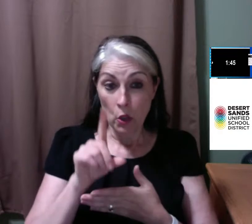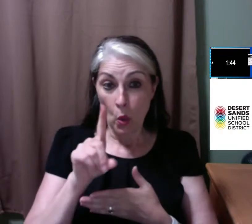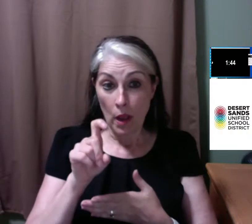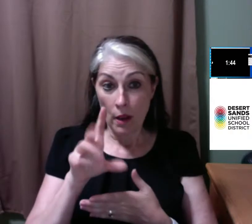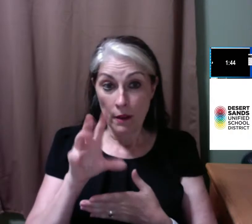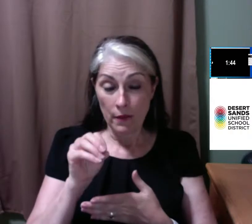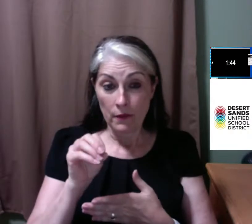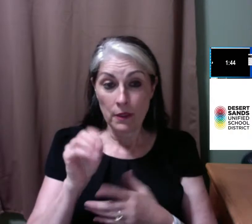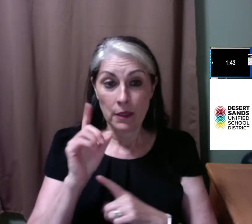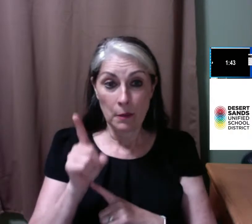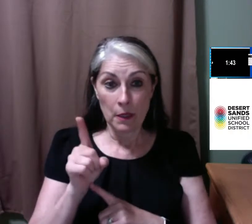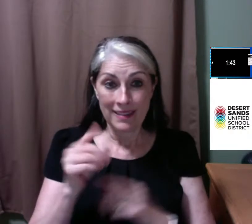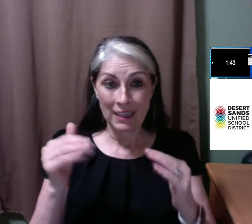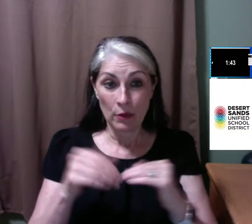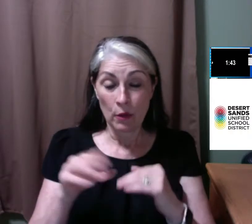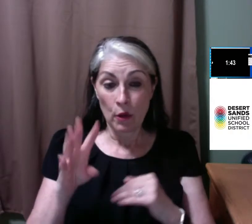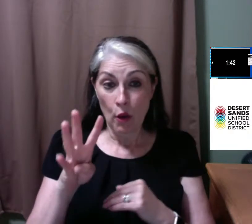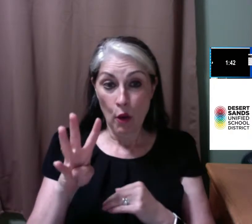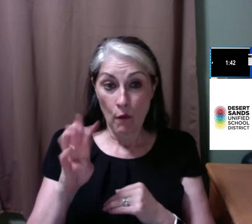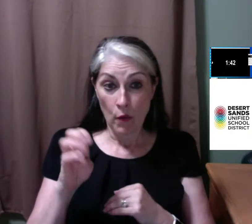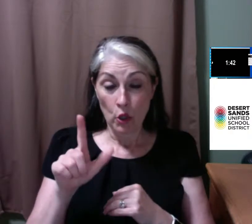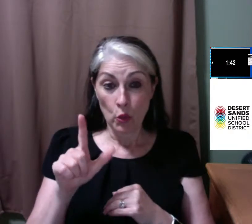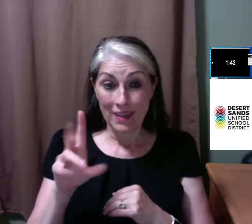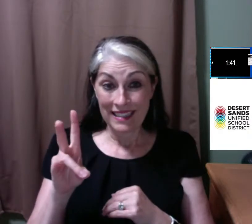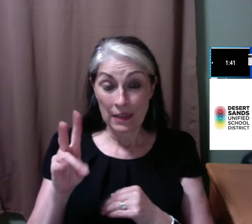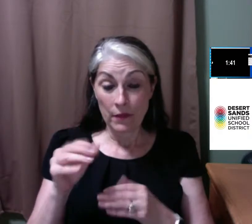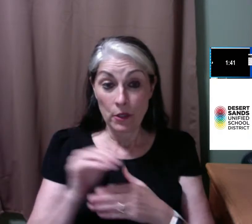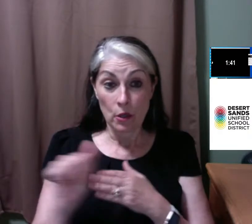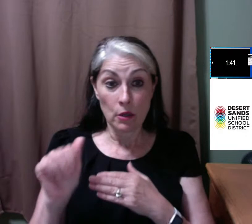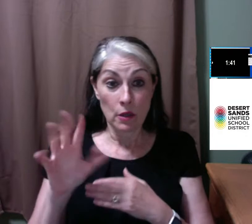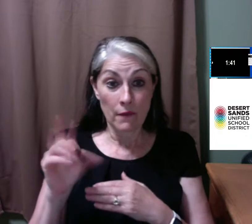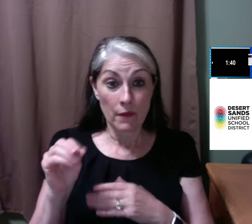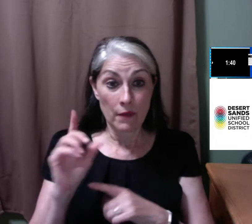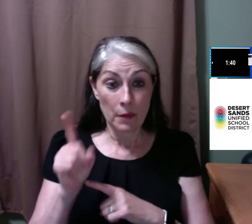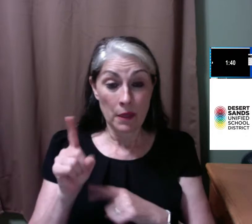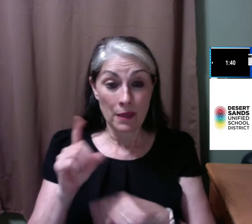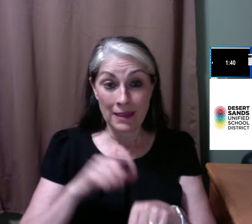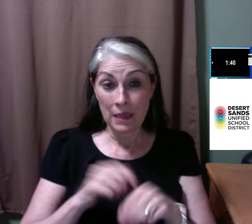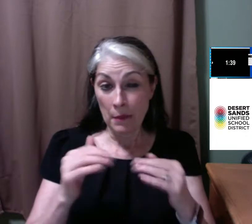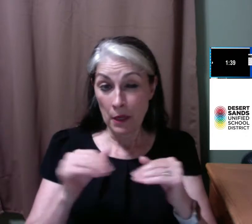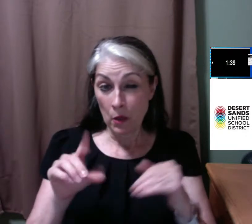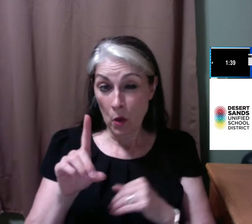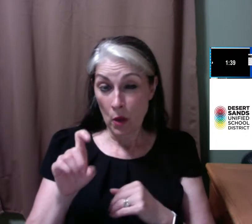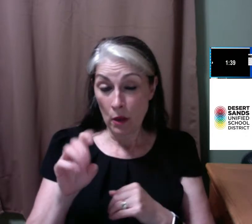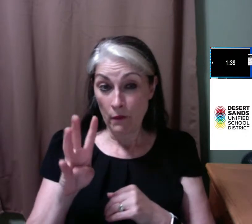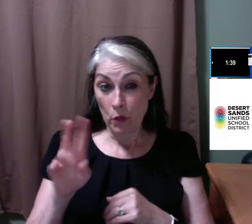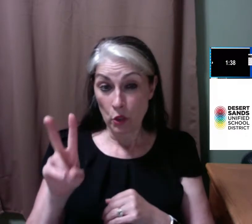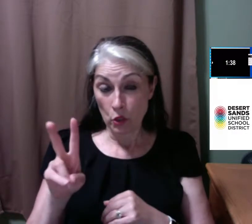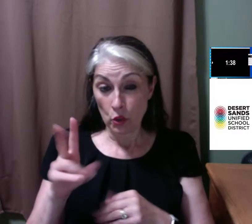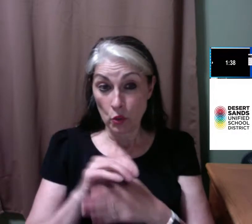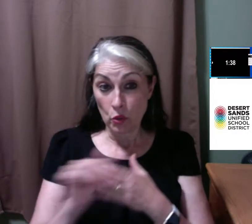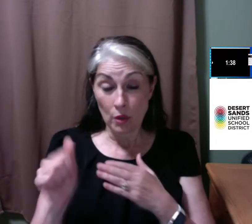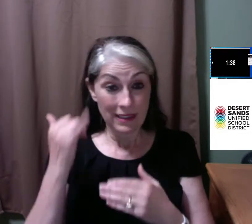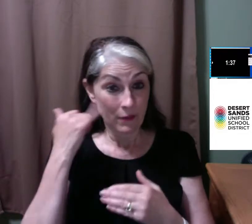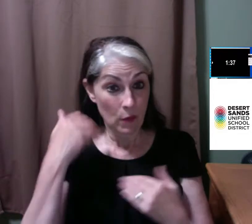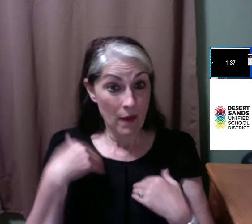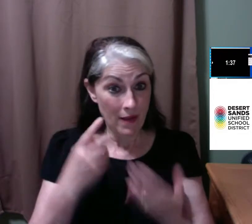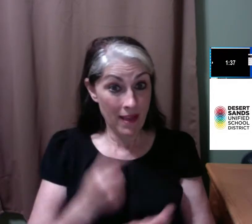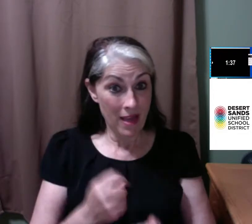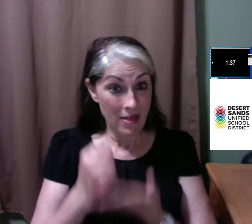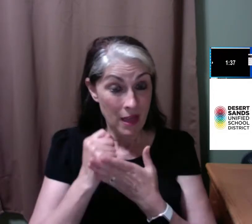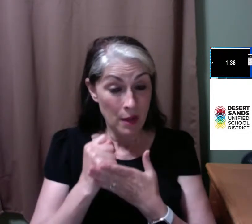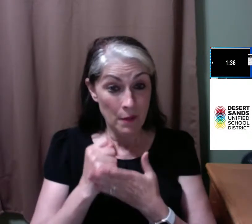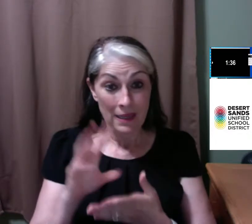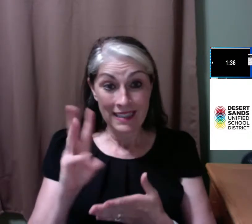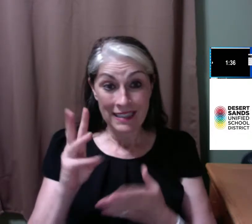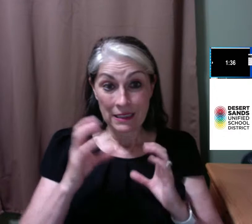equaling $427. A 50-minute session could equal out to $142. So if you have a therapist seeing six